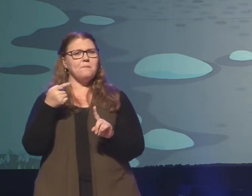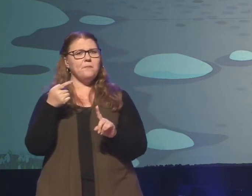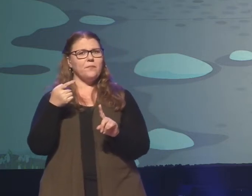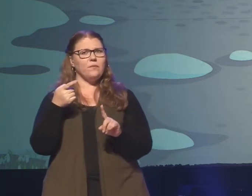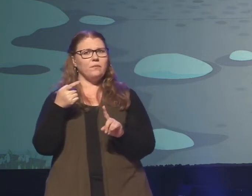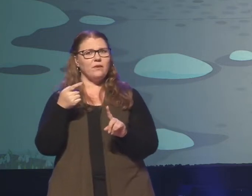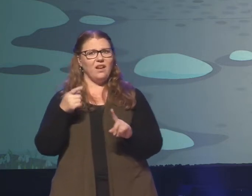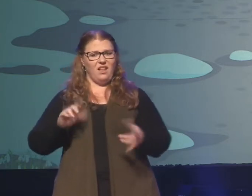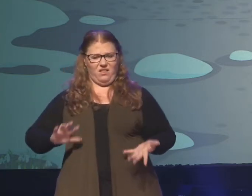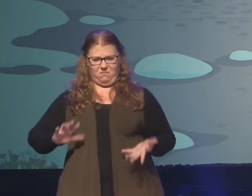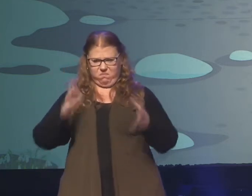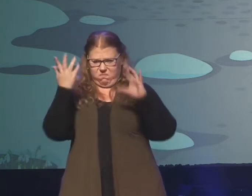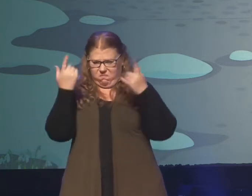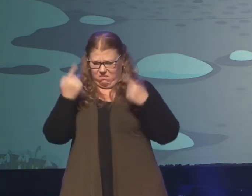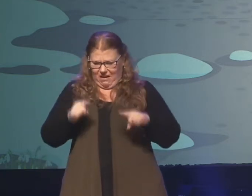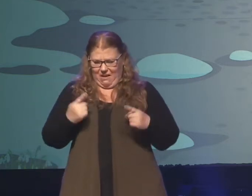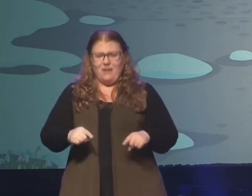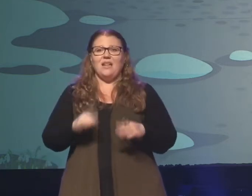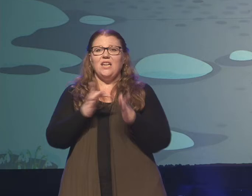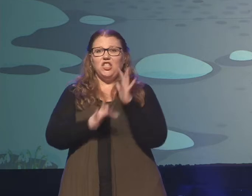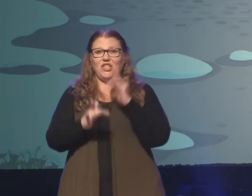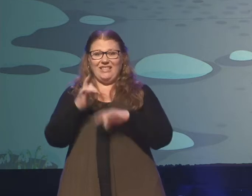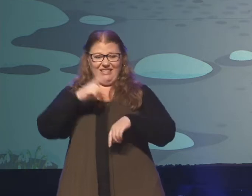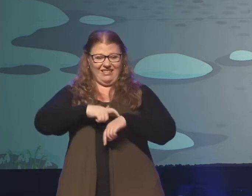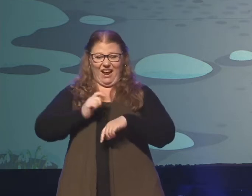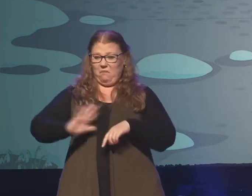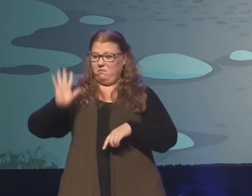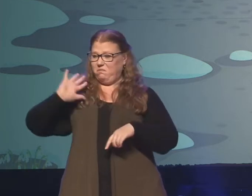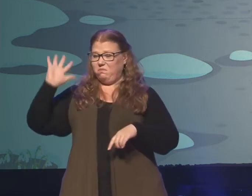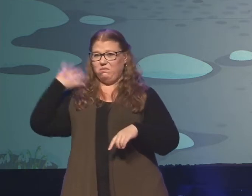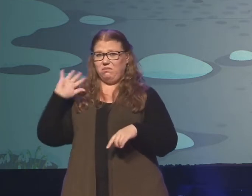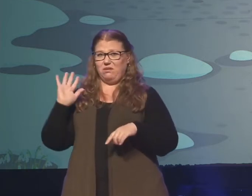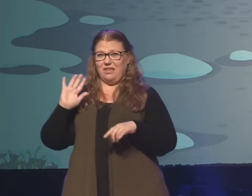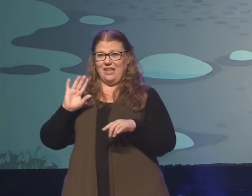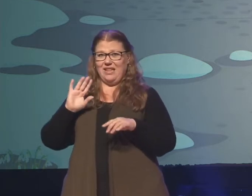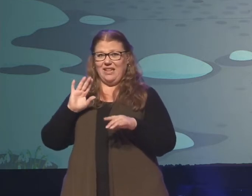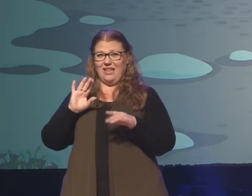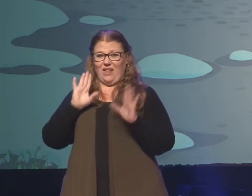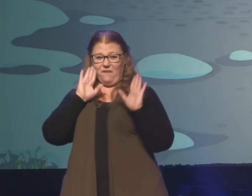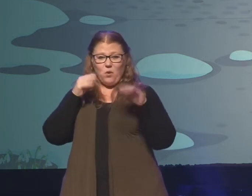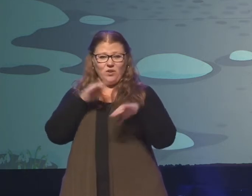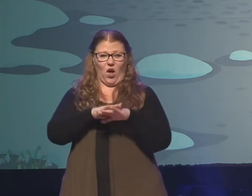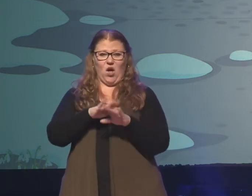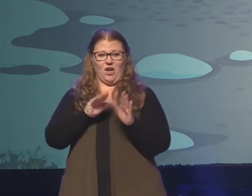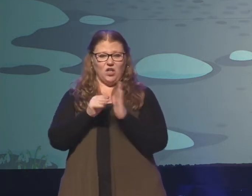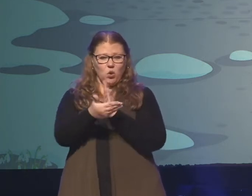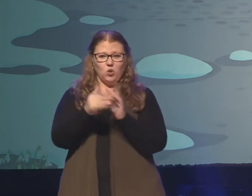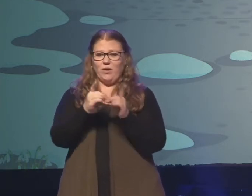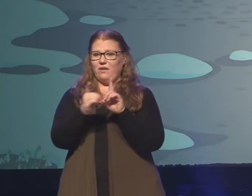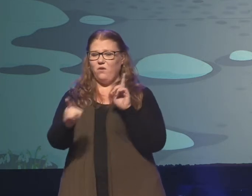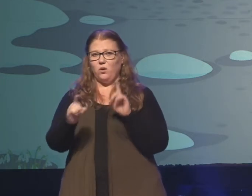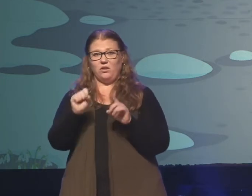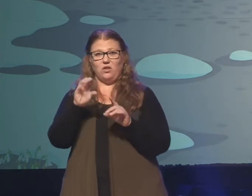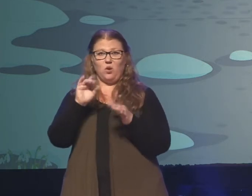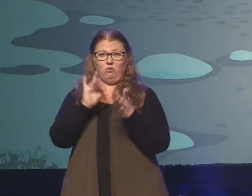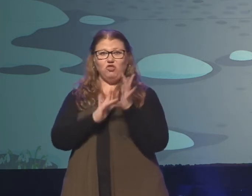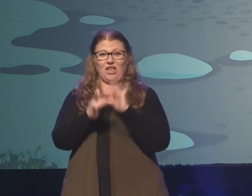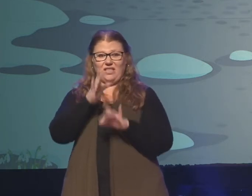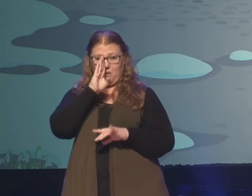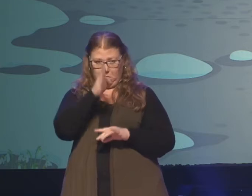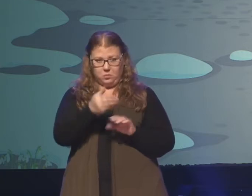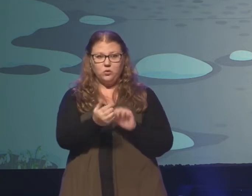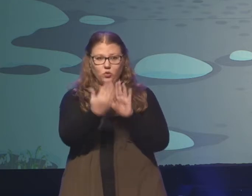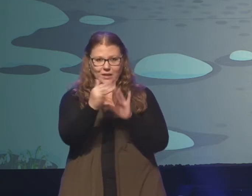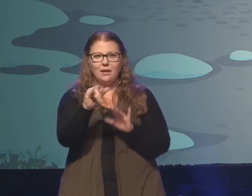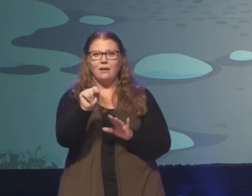There's this disorder right now taking place in Jesus' time around the idea of adultery and divorce. And so he's addressing it. So he